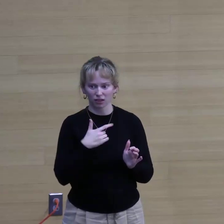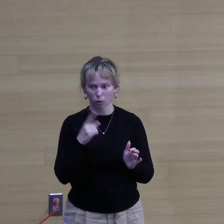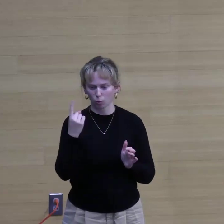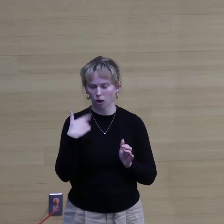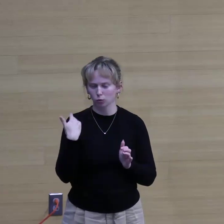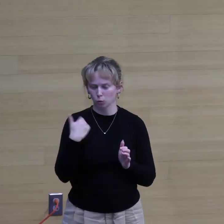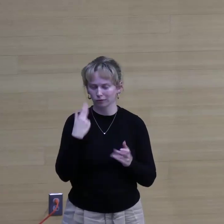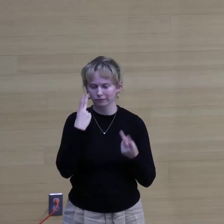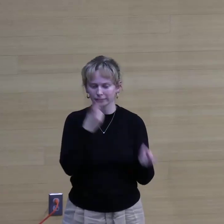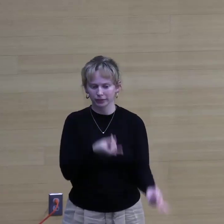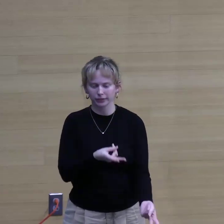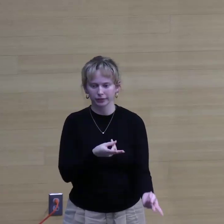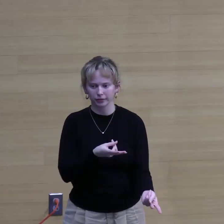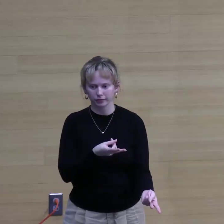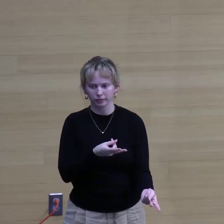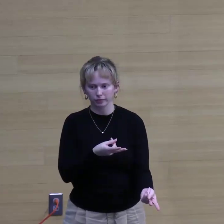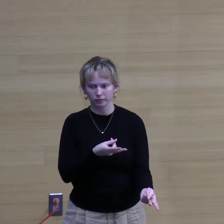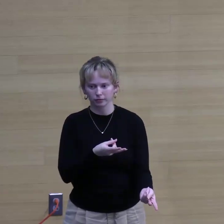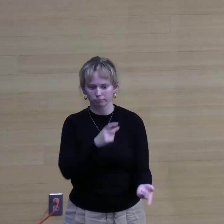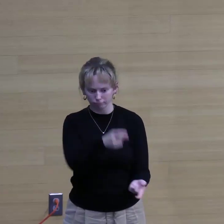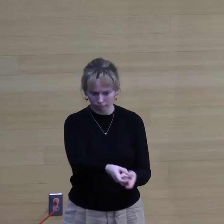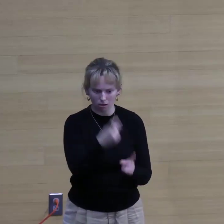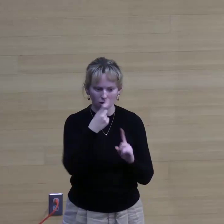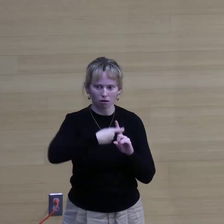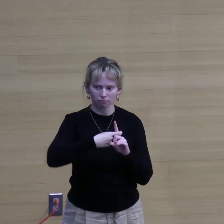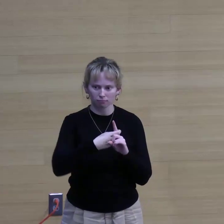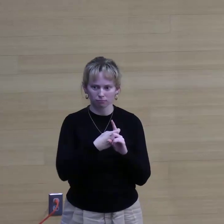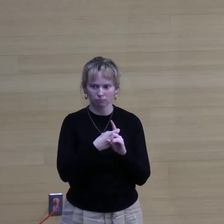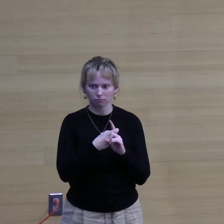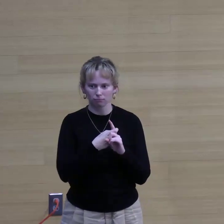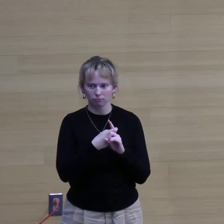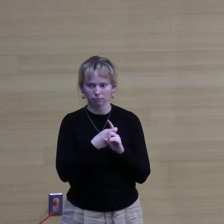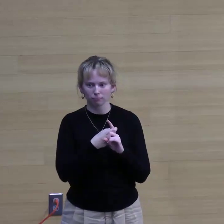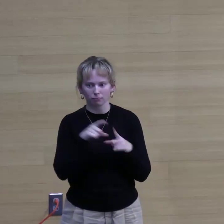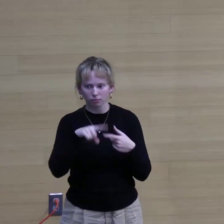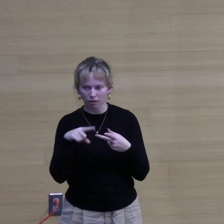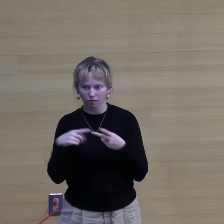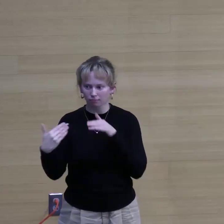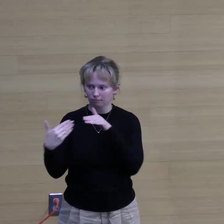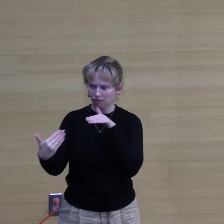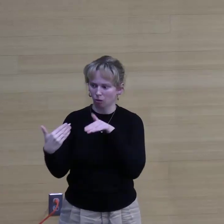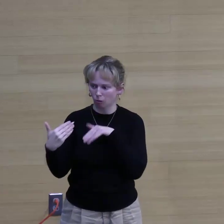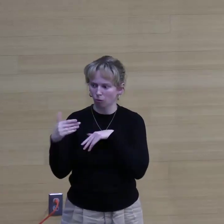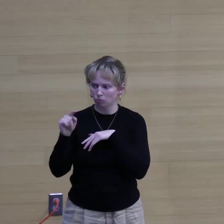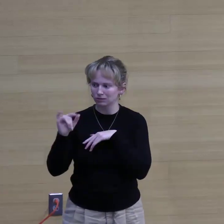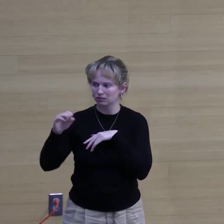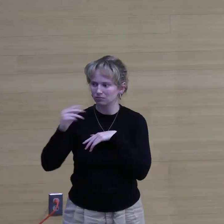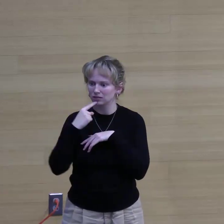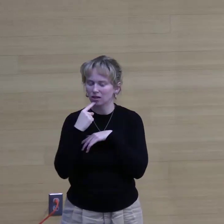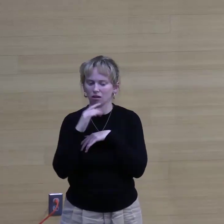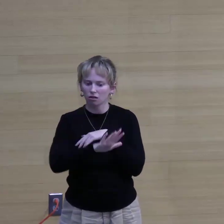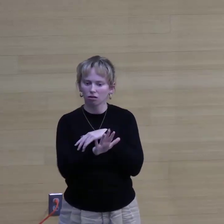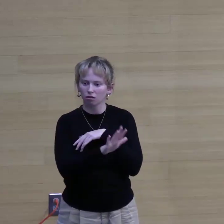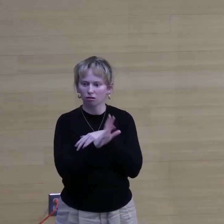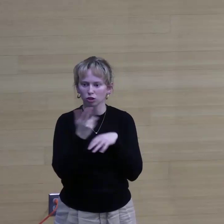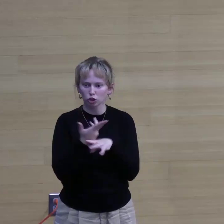to visit a factory, they gave us condom, first class condom. Then my fellow team were men, they said, oh, we are going